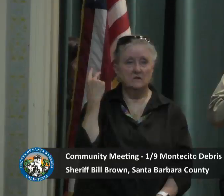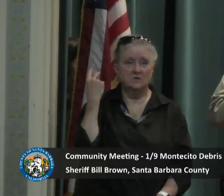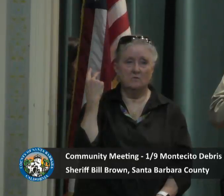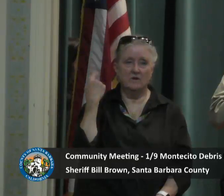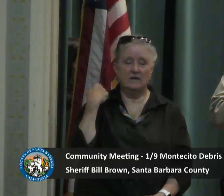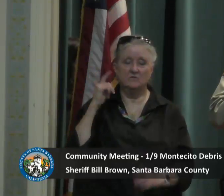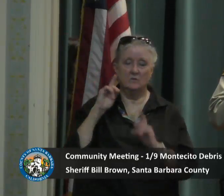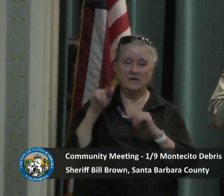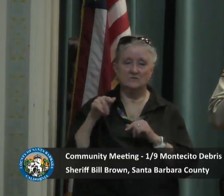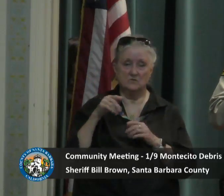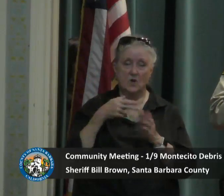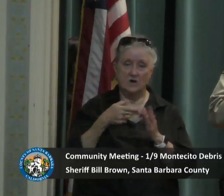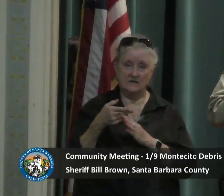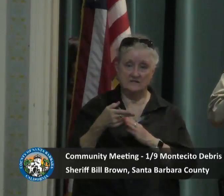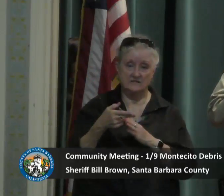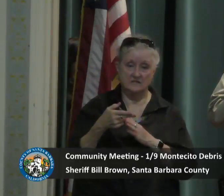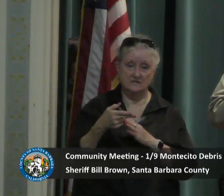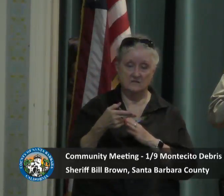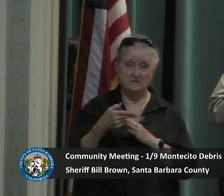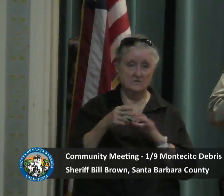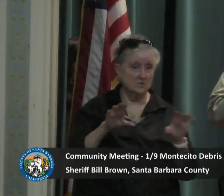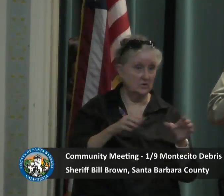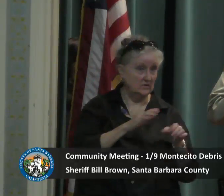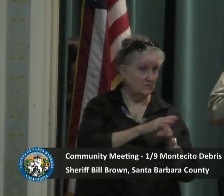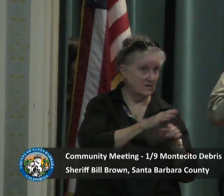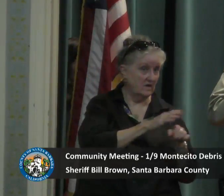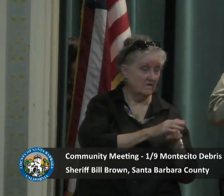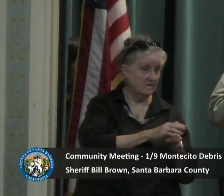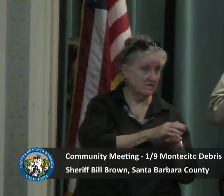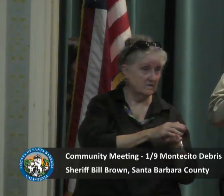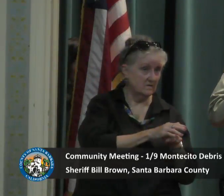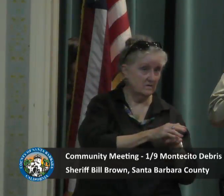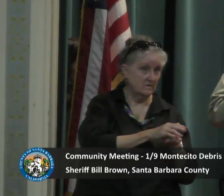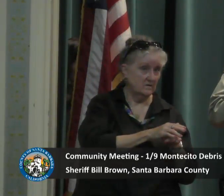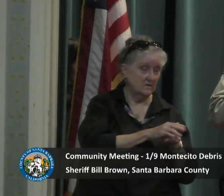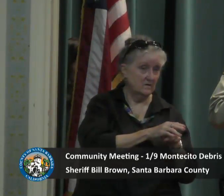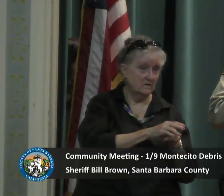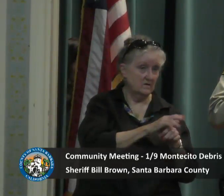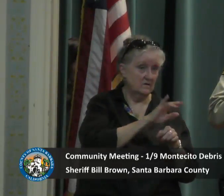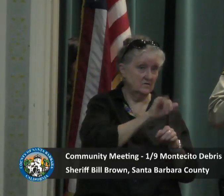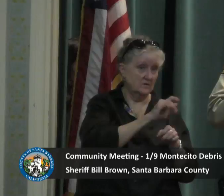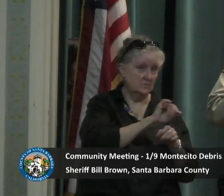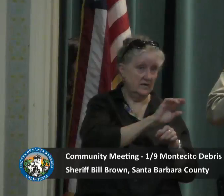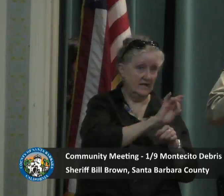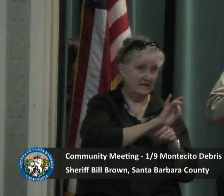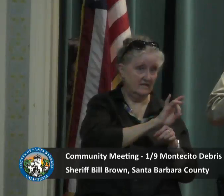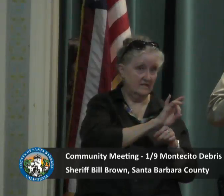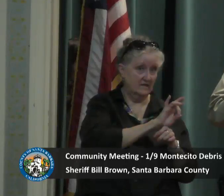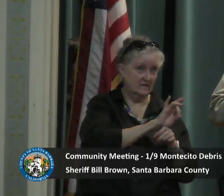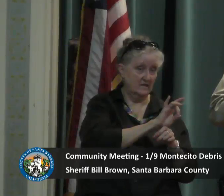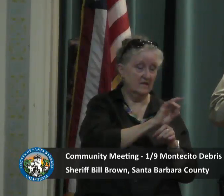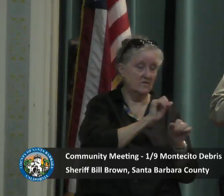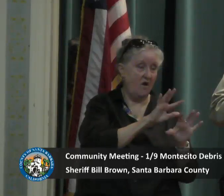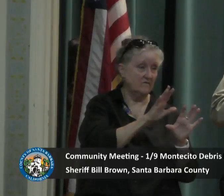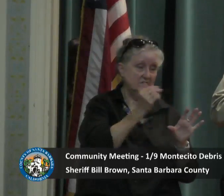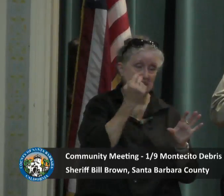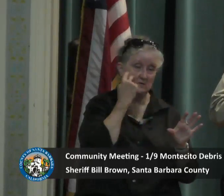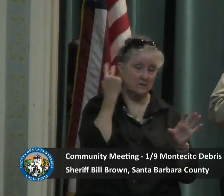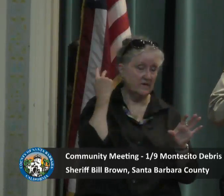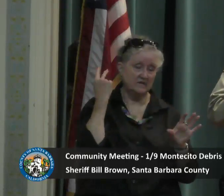the question honestly: was what we did sufficient on January the 8th? And obviously, in retrospect, it was